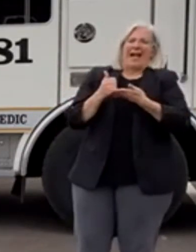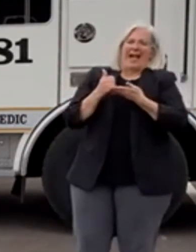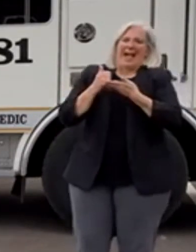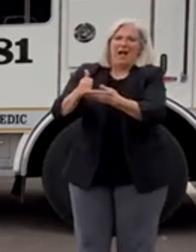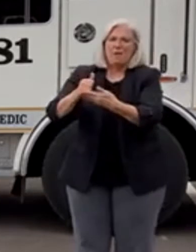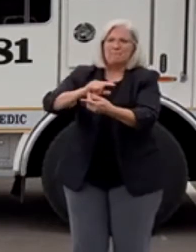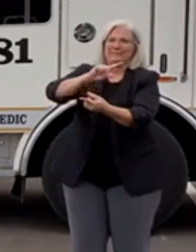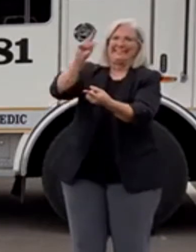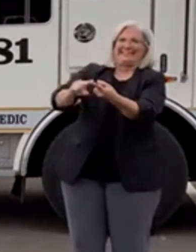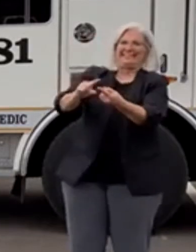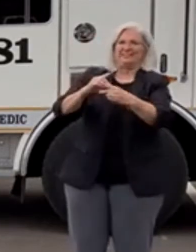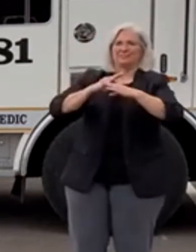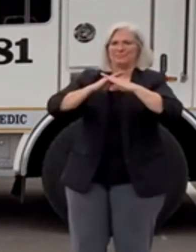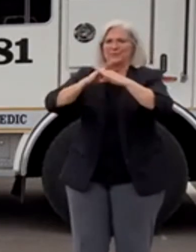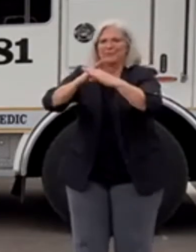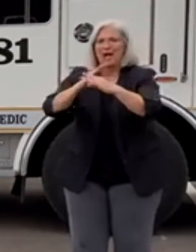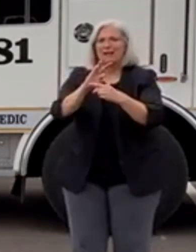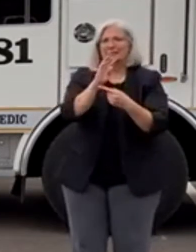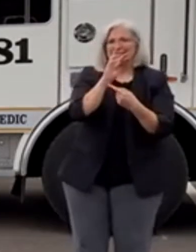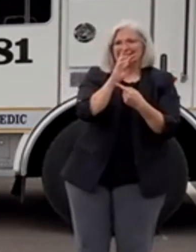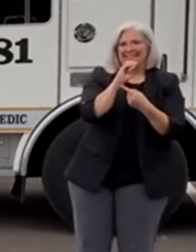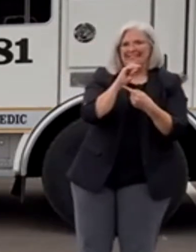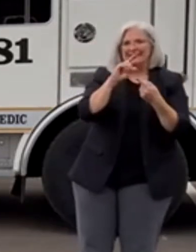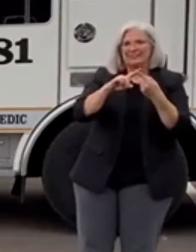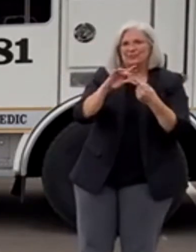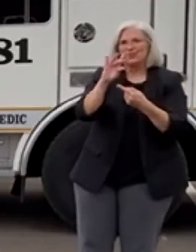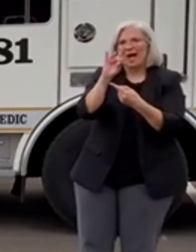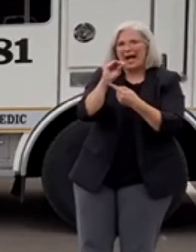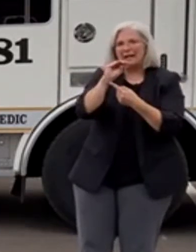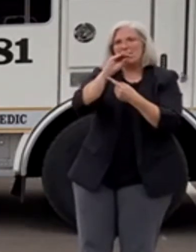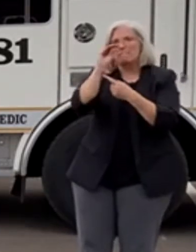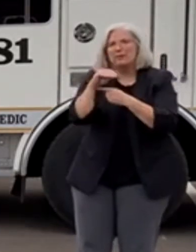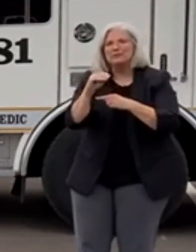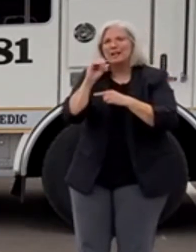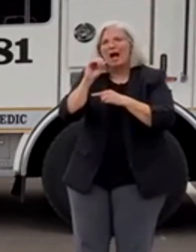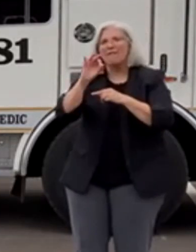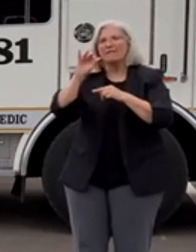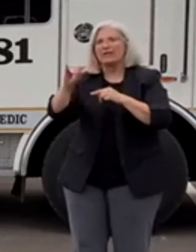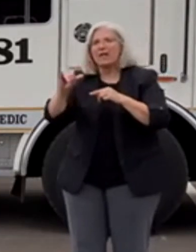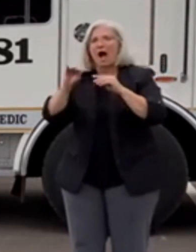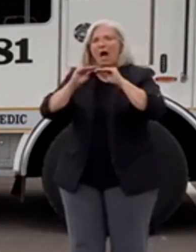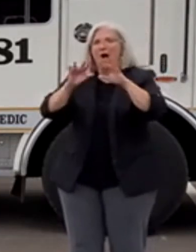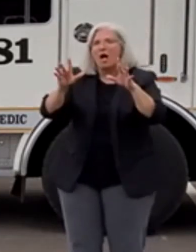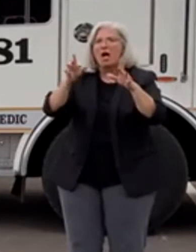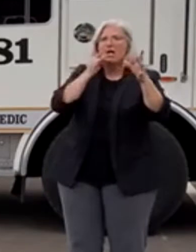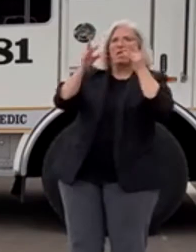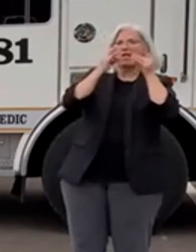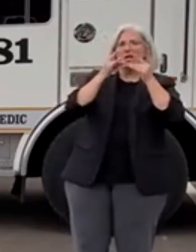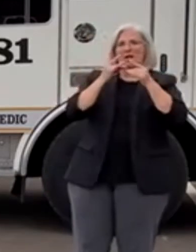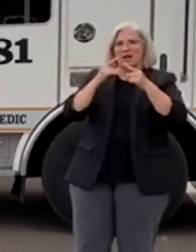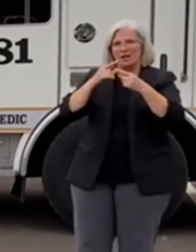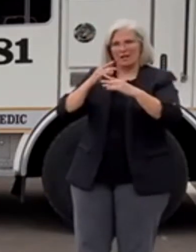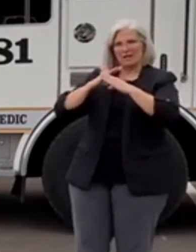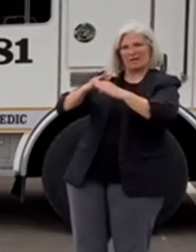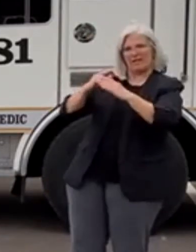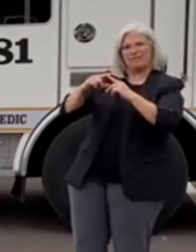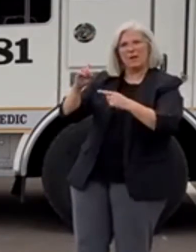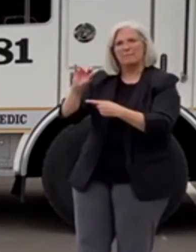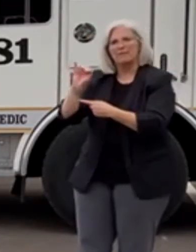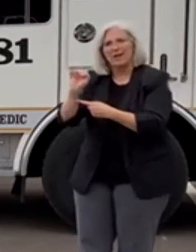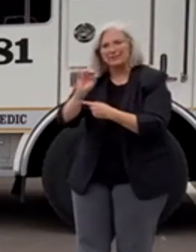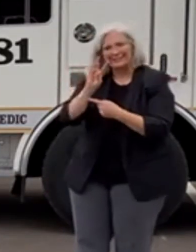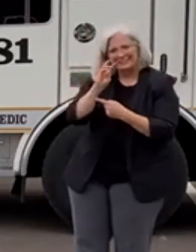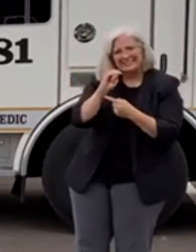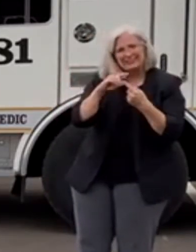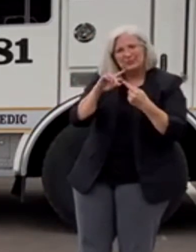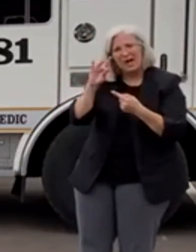60, 70, 80% of infections. And then, and some new data has also shown us that the